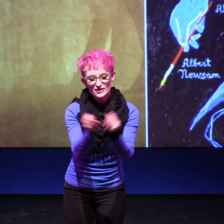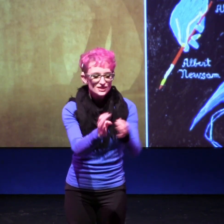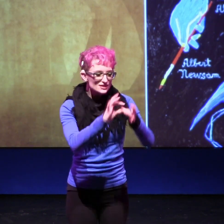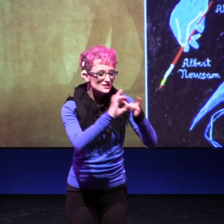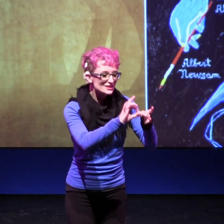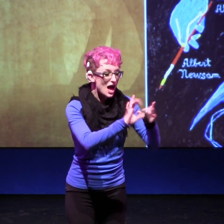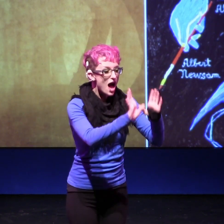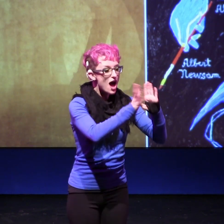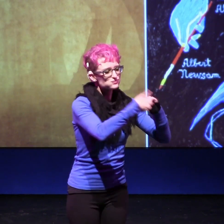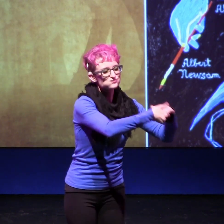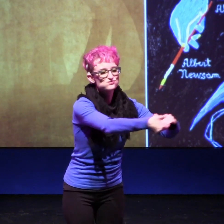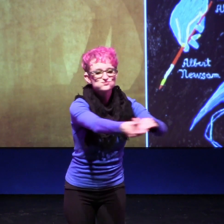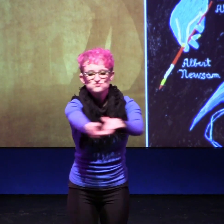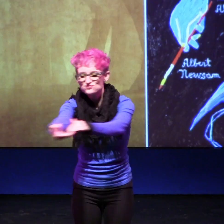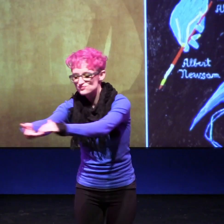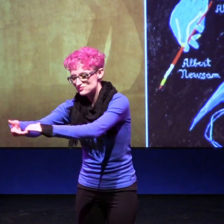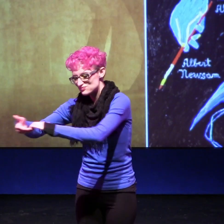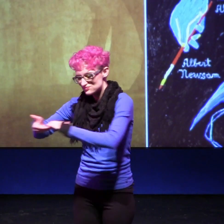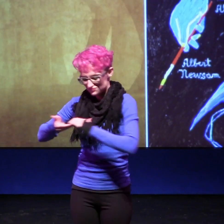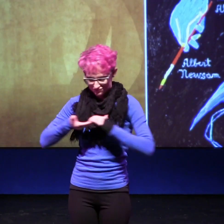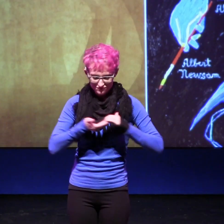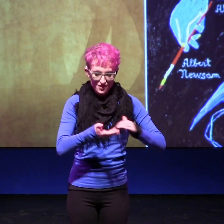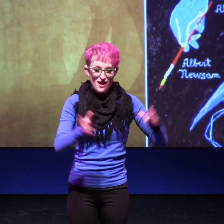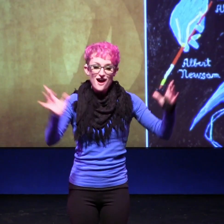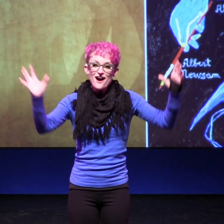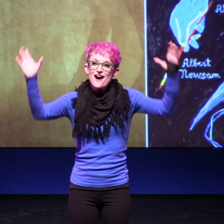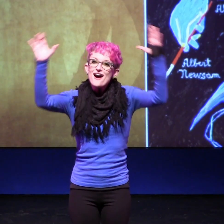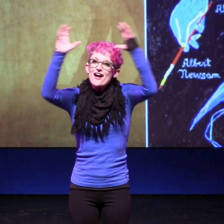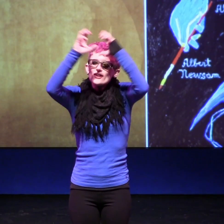Families, friends, and relatives, all hands grasping one another.